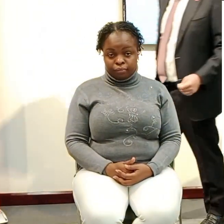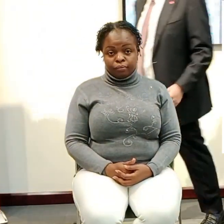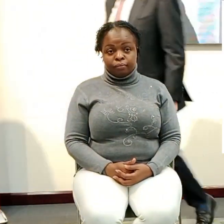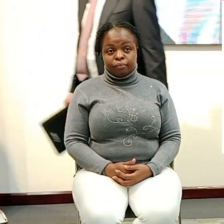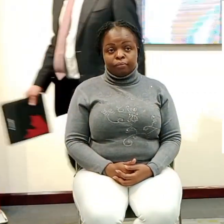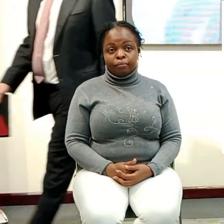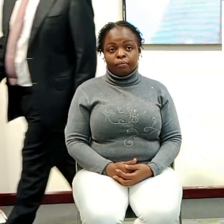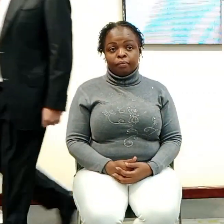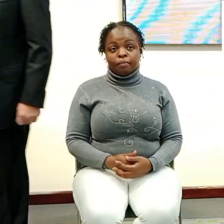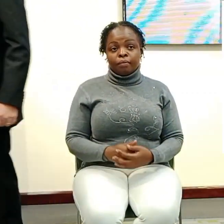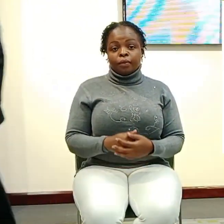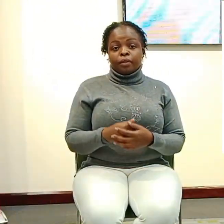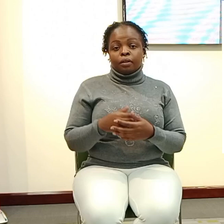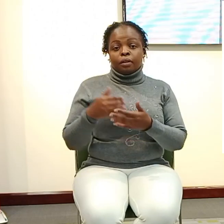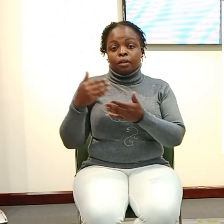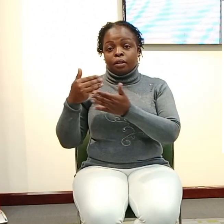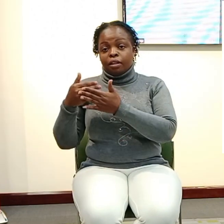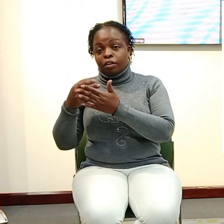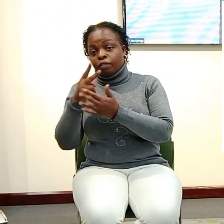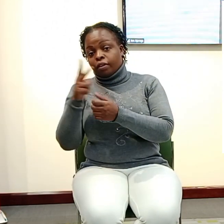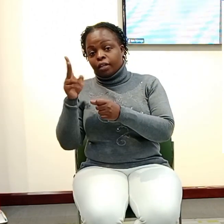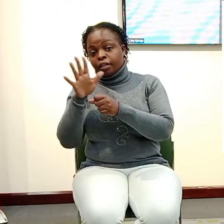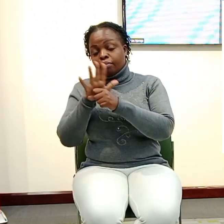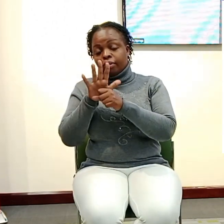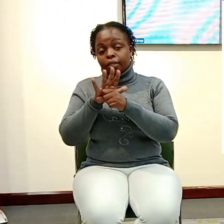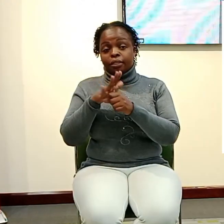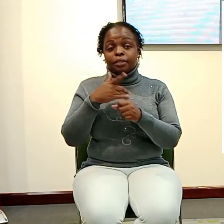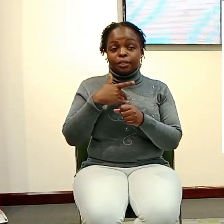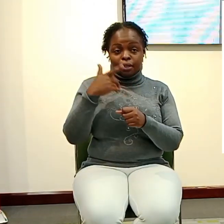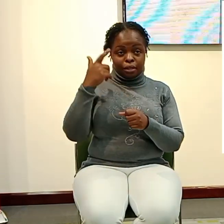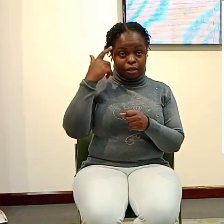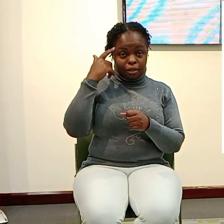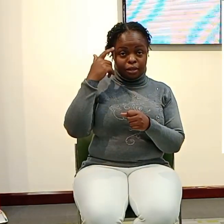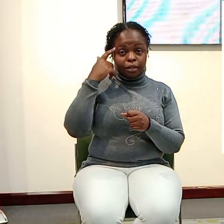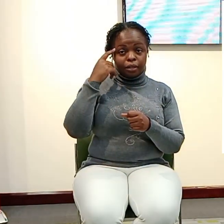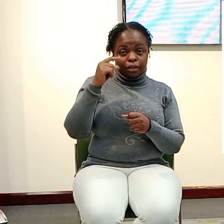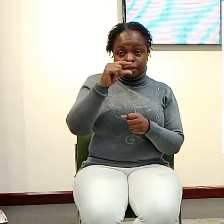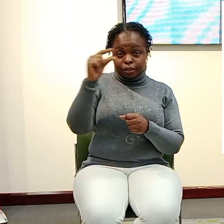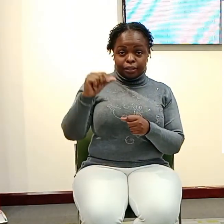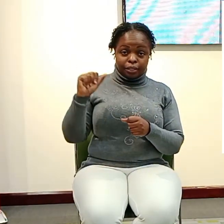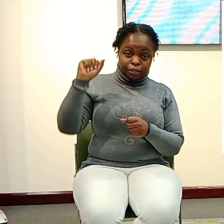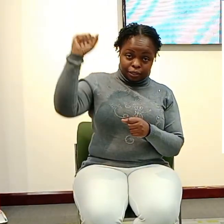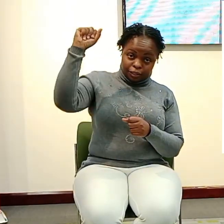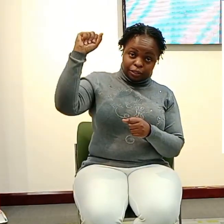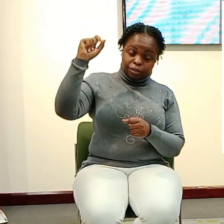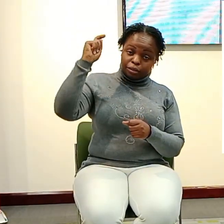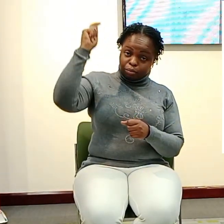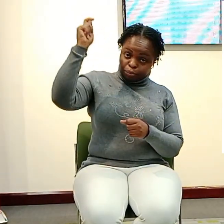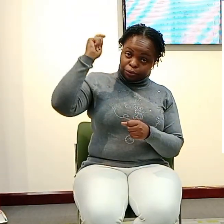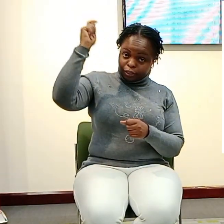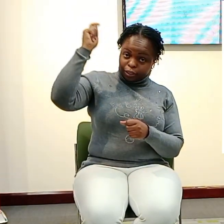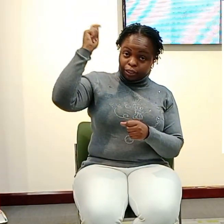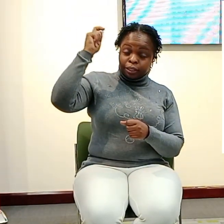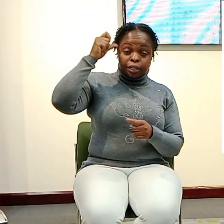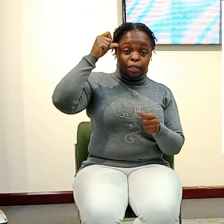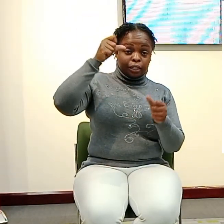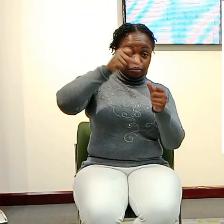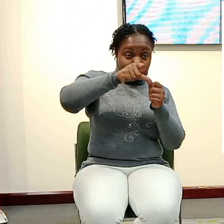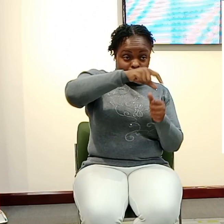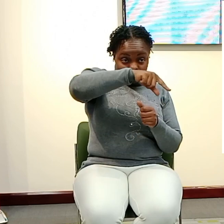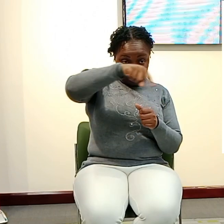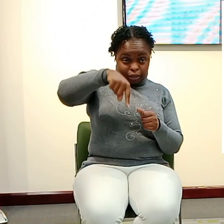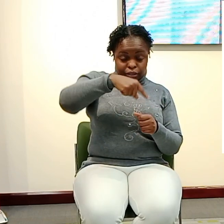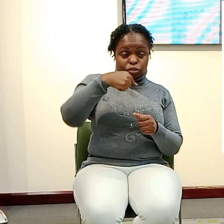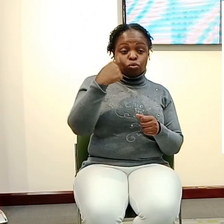Thank you very much, sir. And I think the Gen Z protests were a reminder of who we are as a people and the